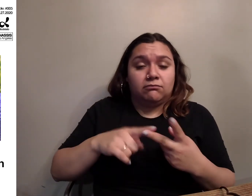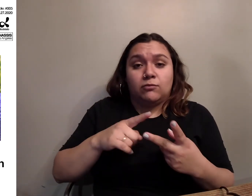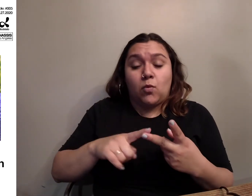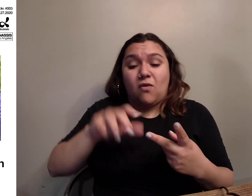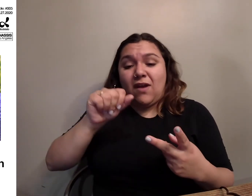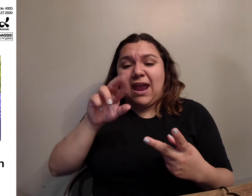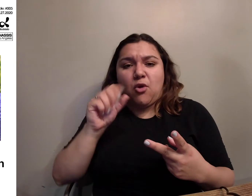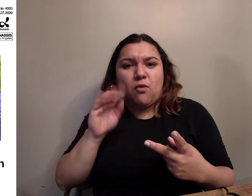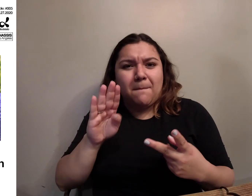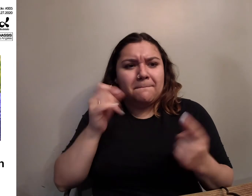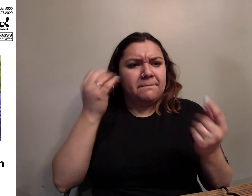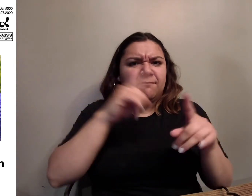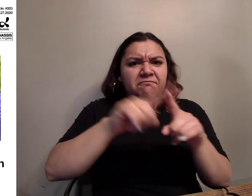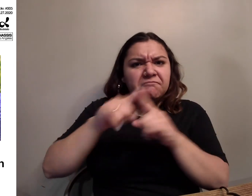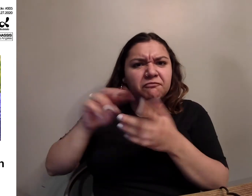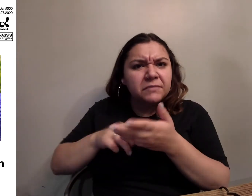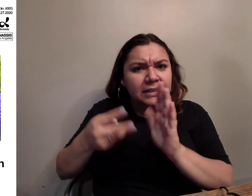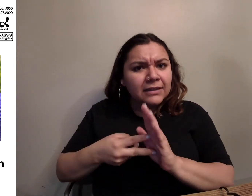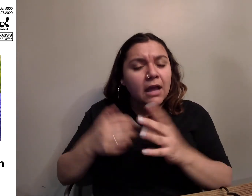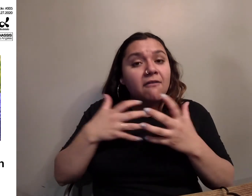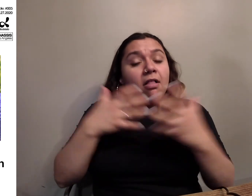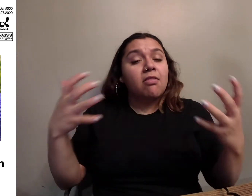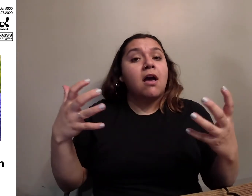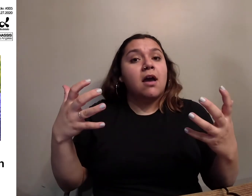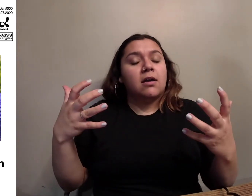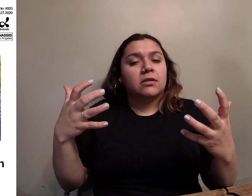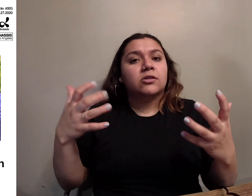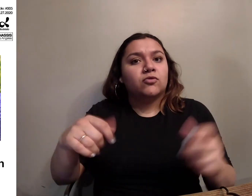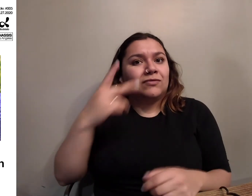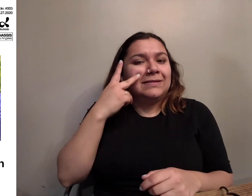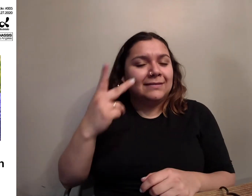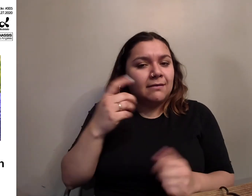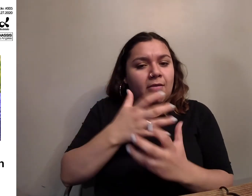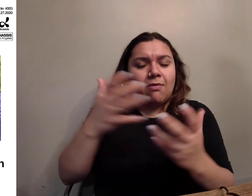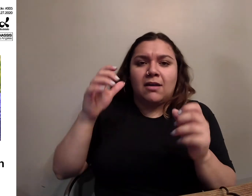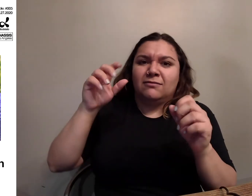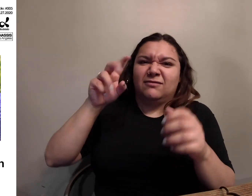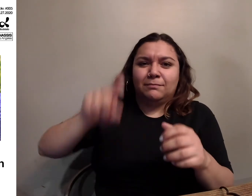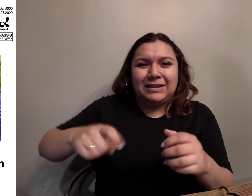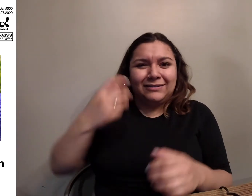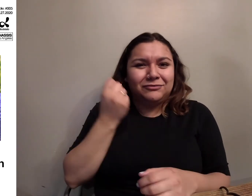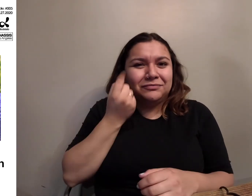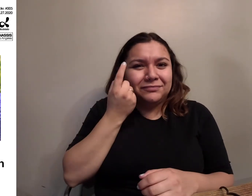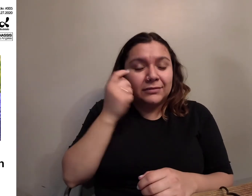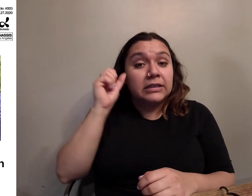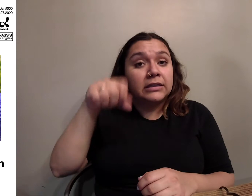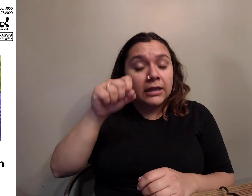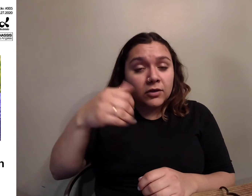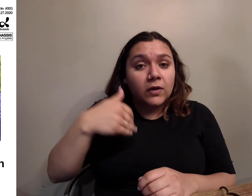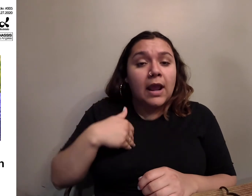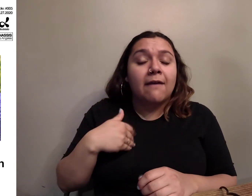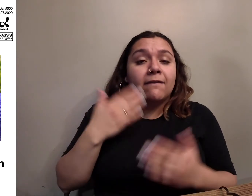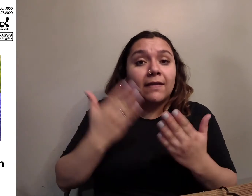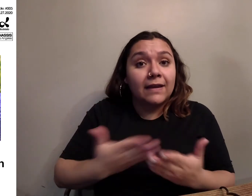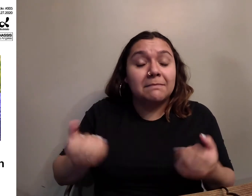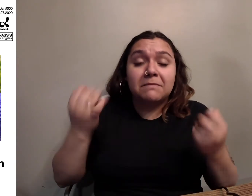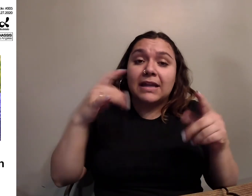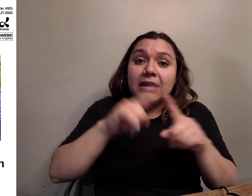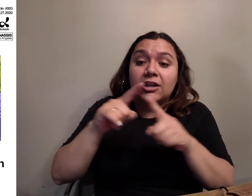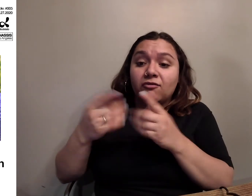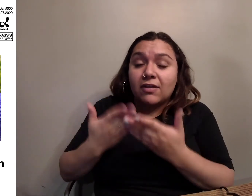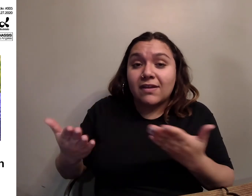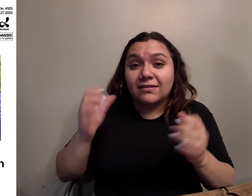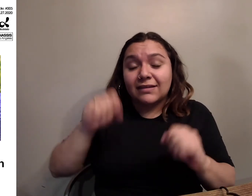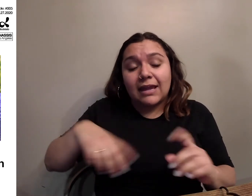distinctions. There's a lot to see, a lot to understand, and yes, there are many things to admire.